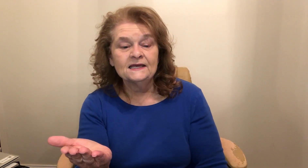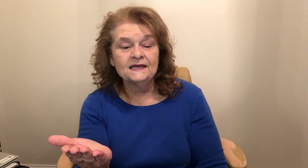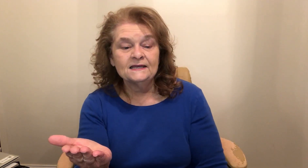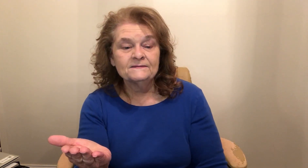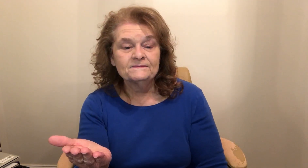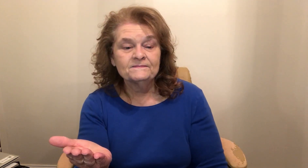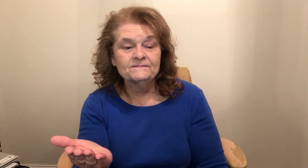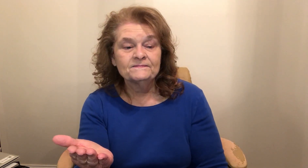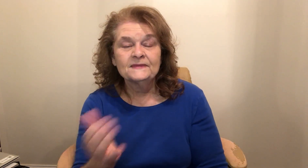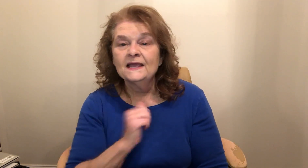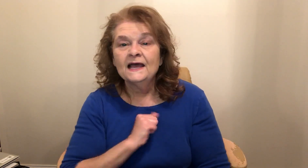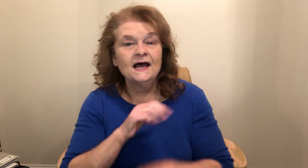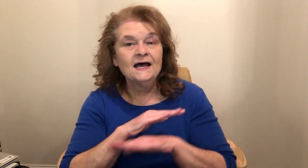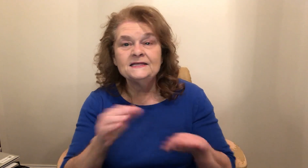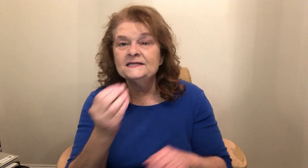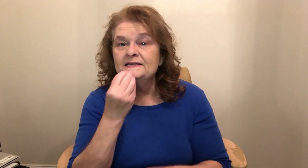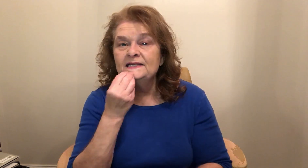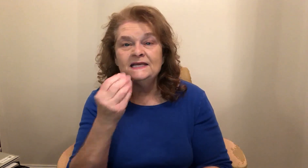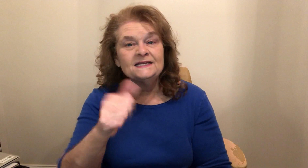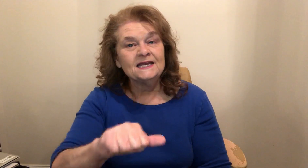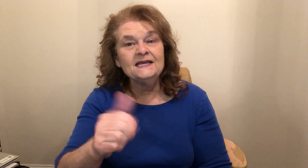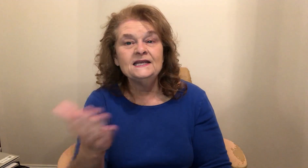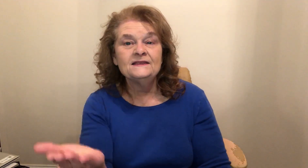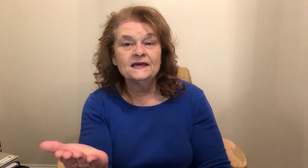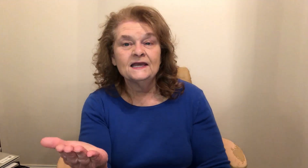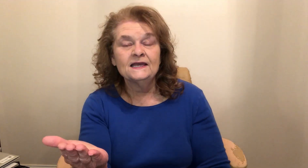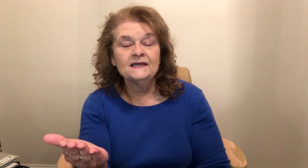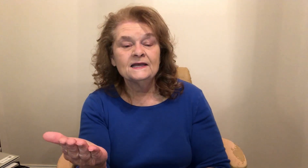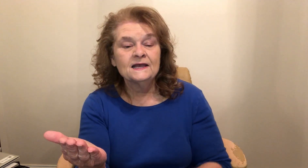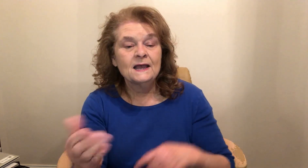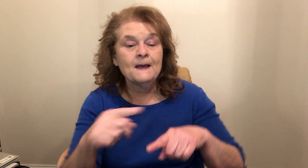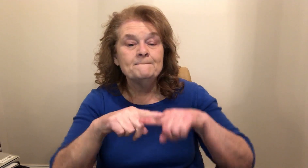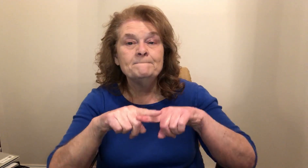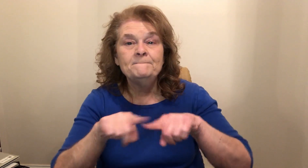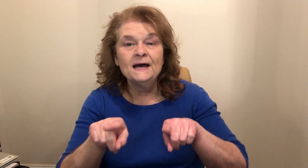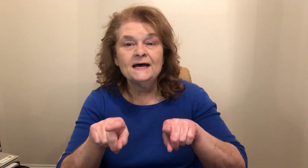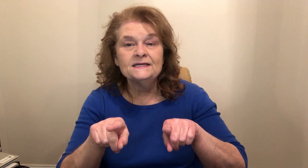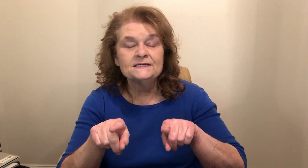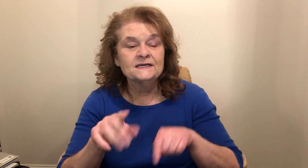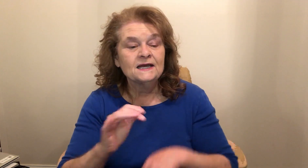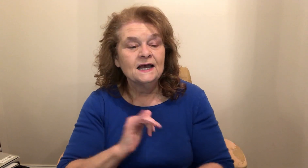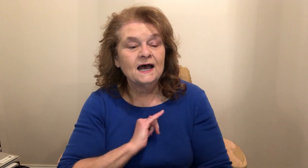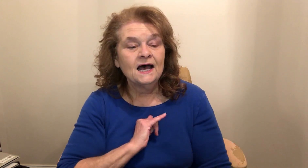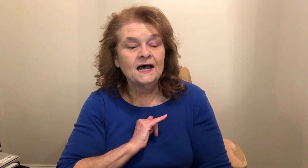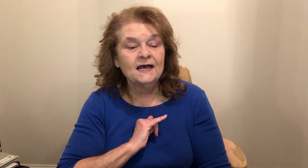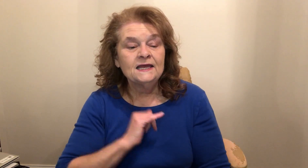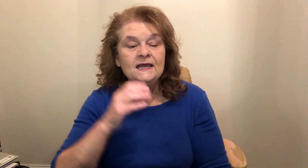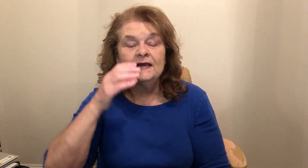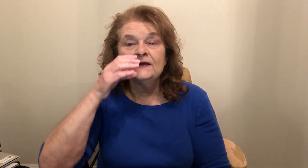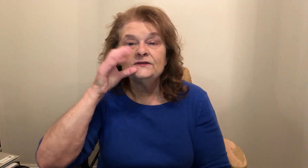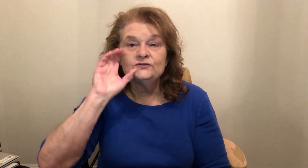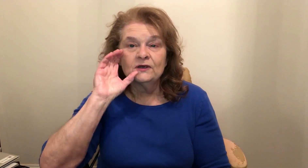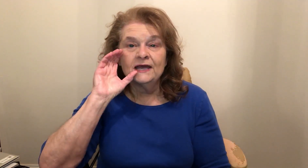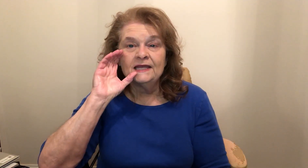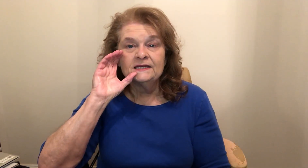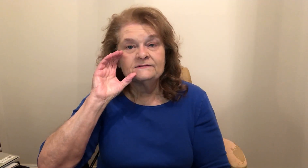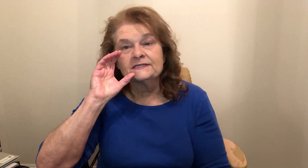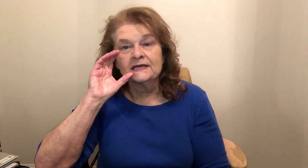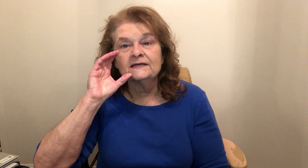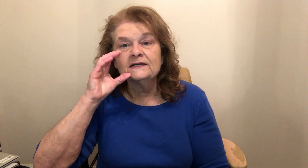anything. I didn't eat anything, but I drank, just like a cup,